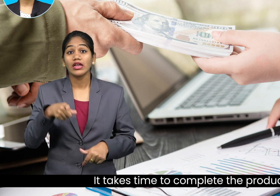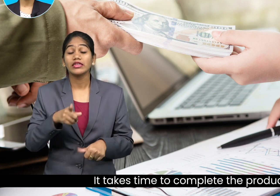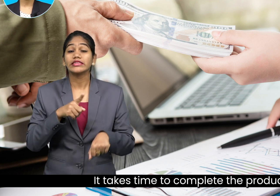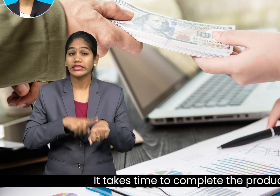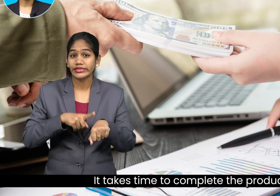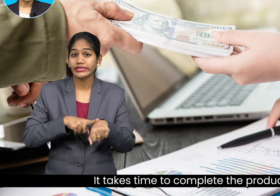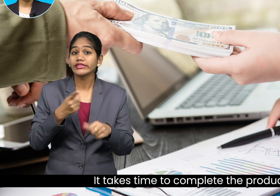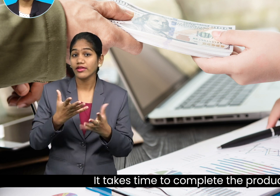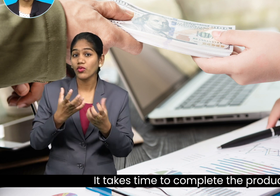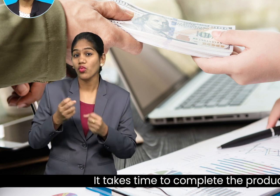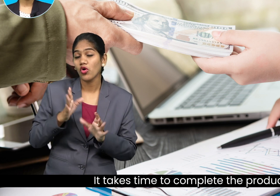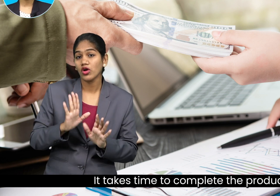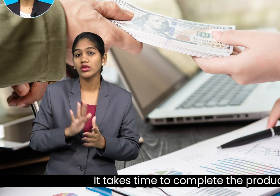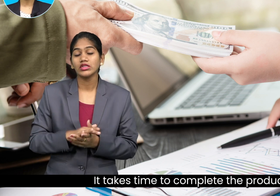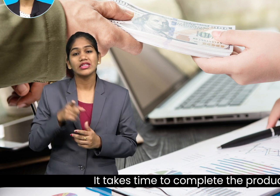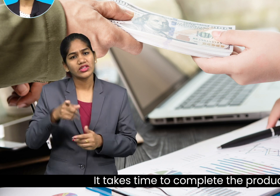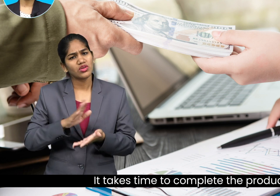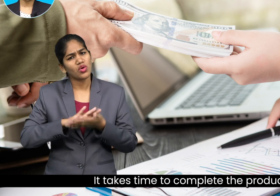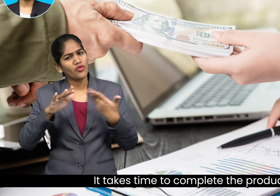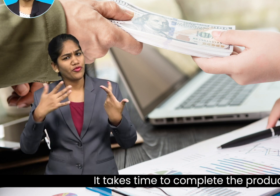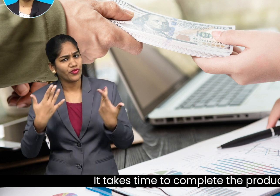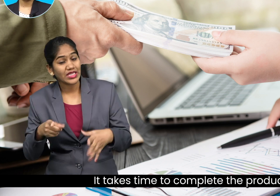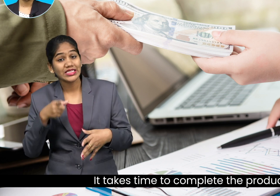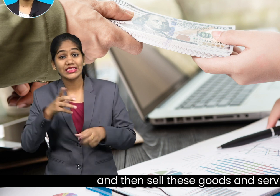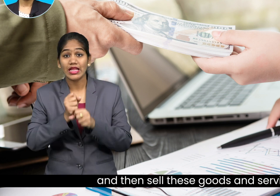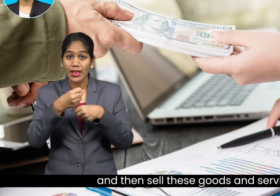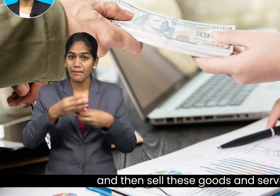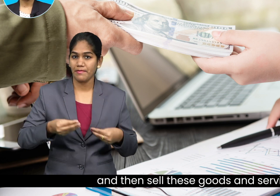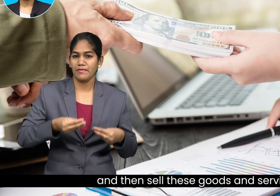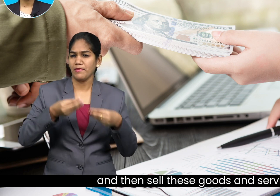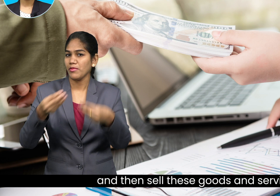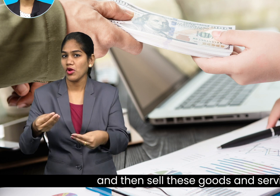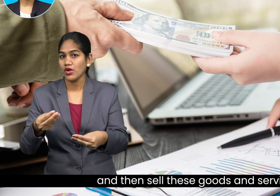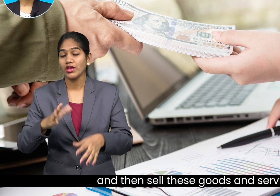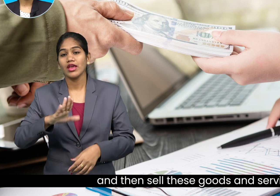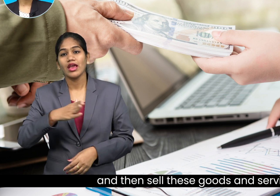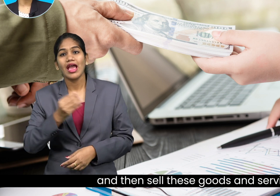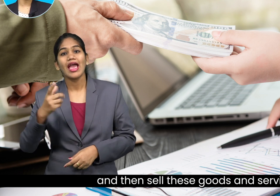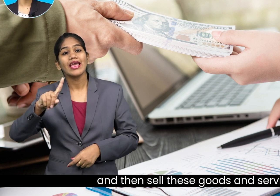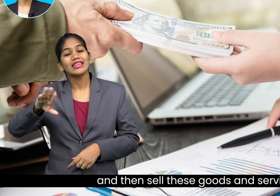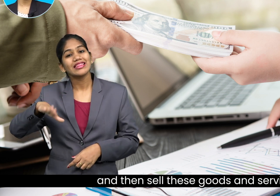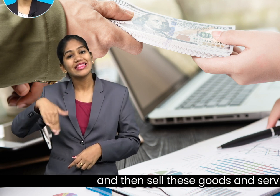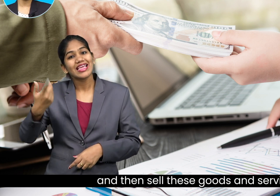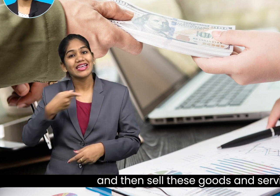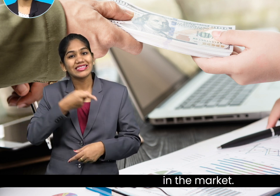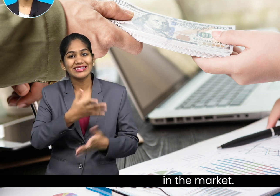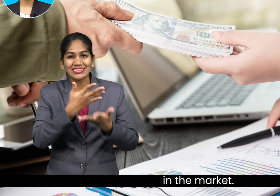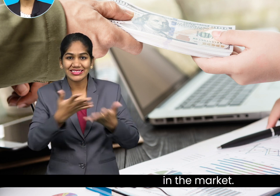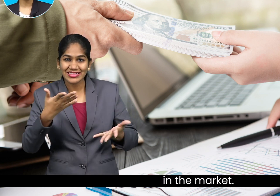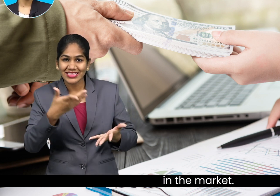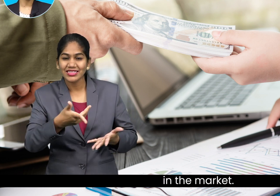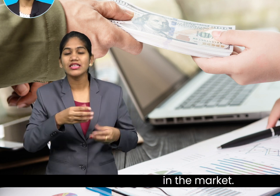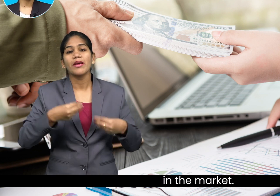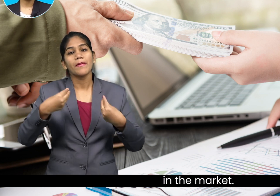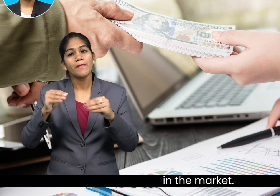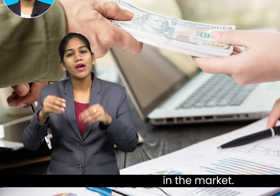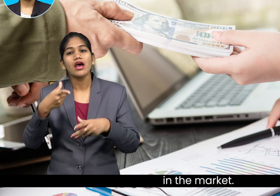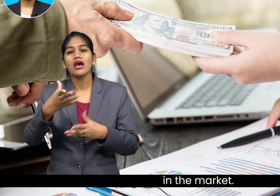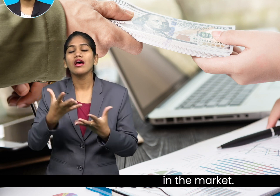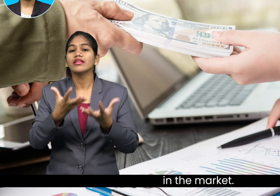It takes time to complete the production and then sell these goods and services in the